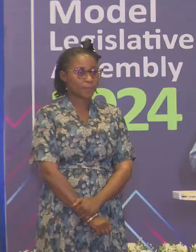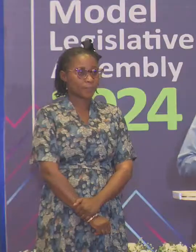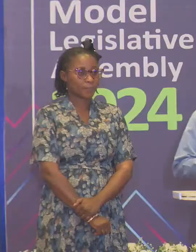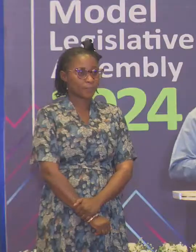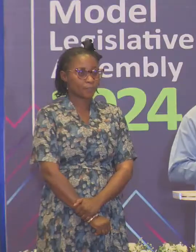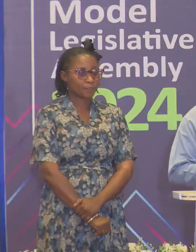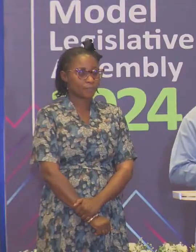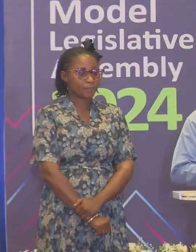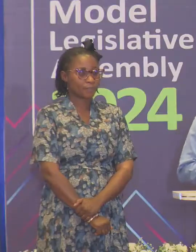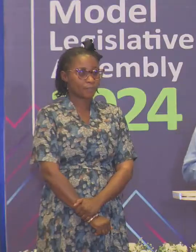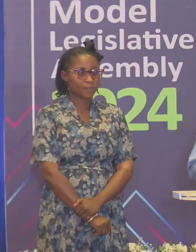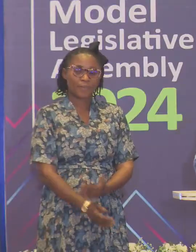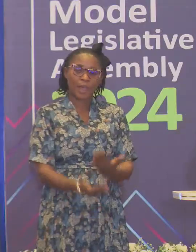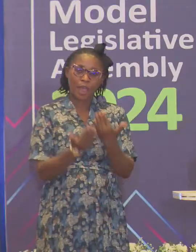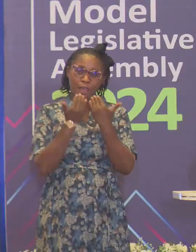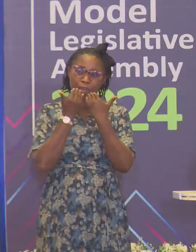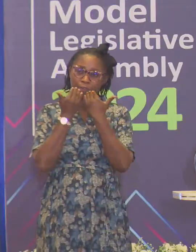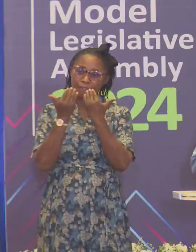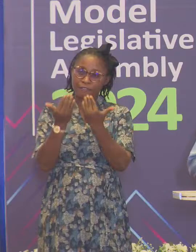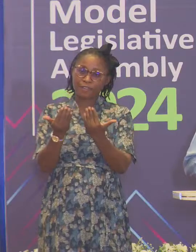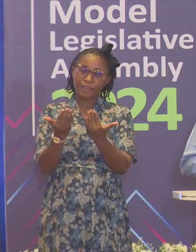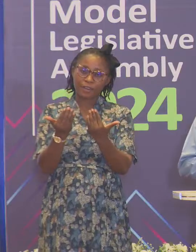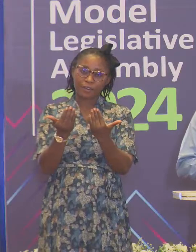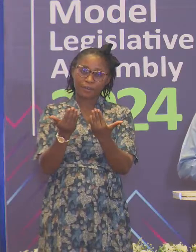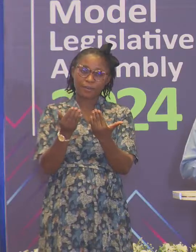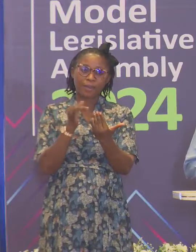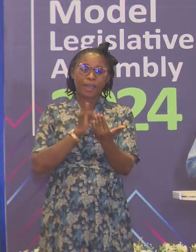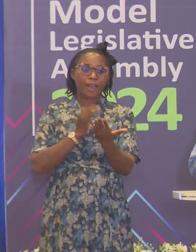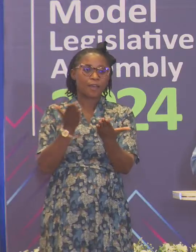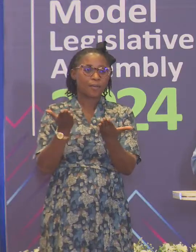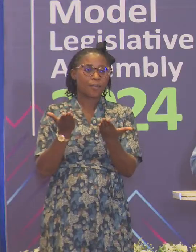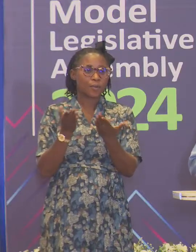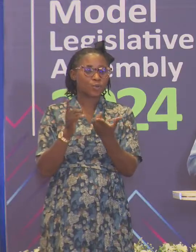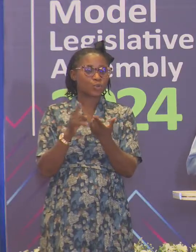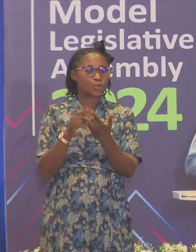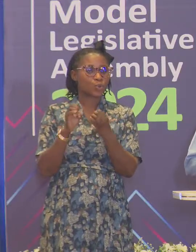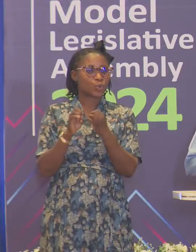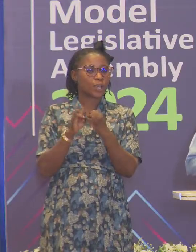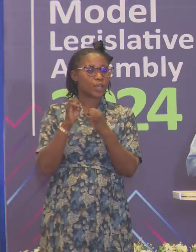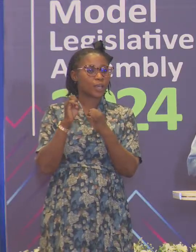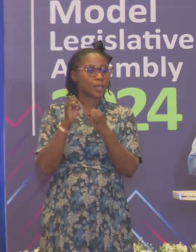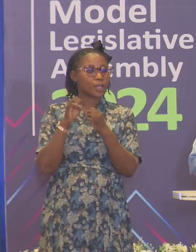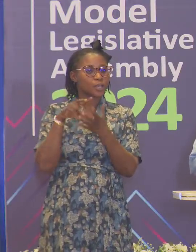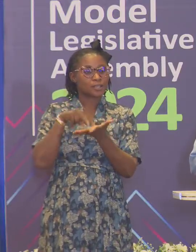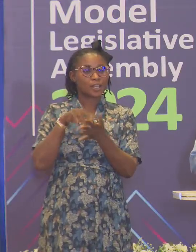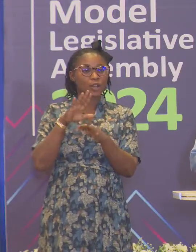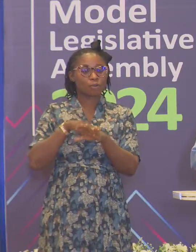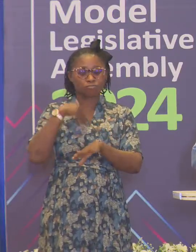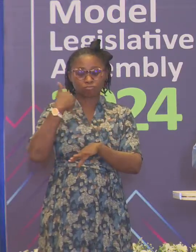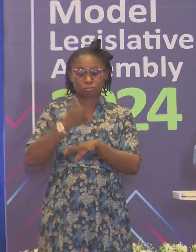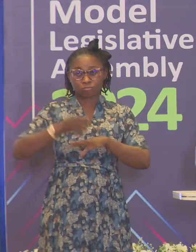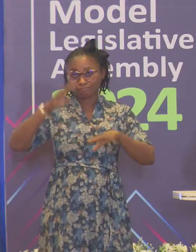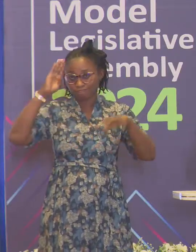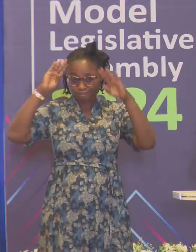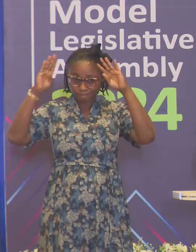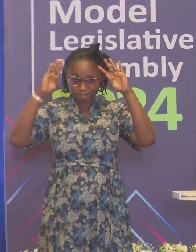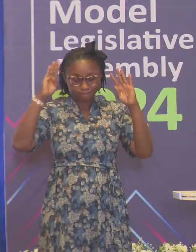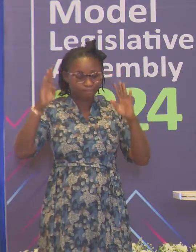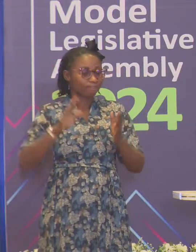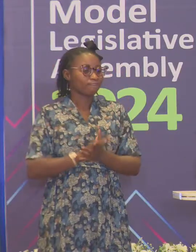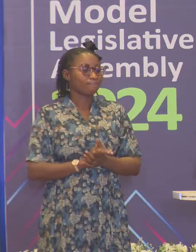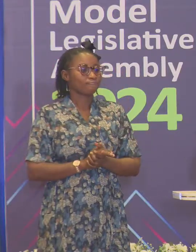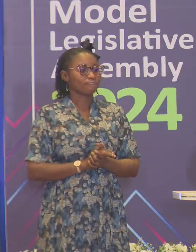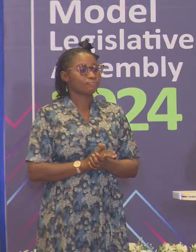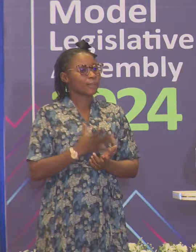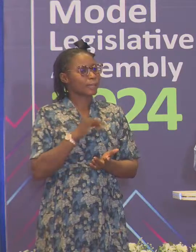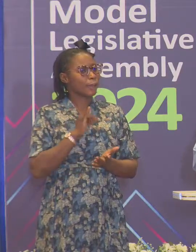Well, thank you so much. I want to rest on the existing protocol. And I